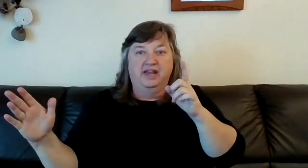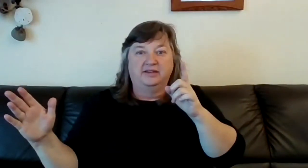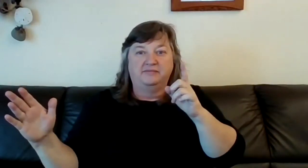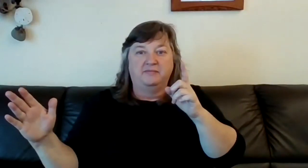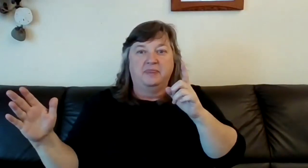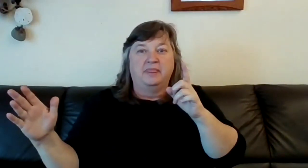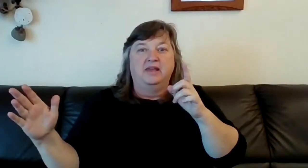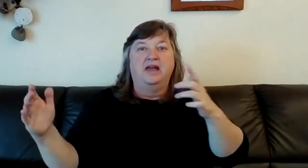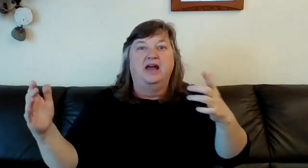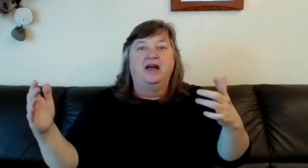plan.